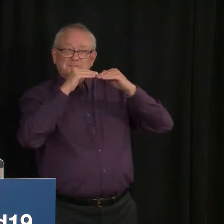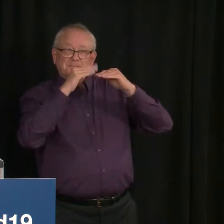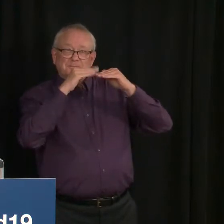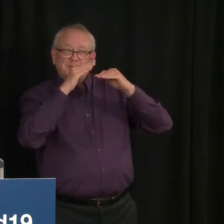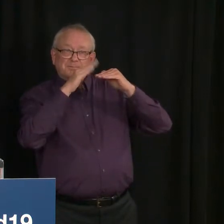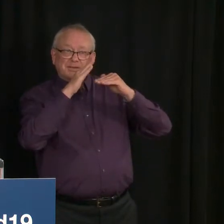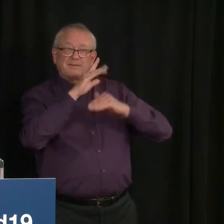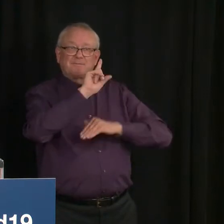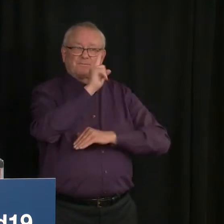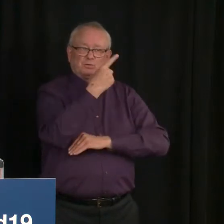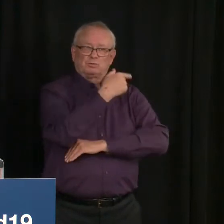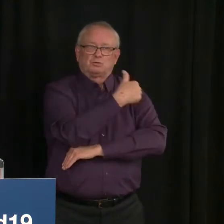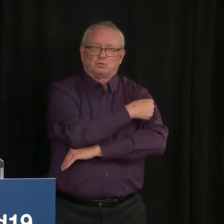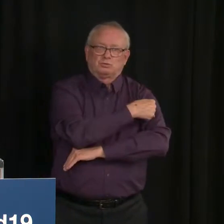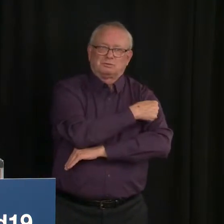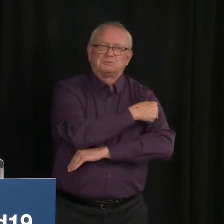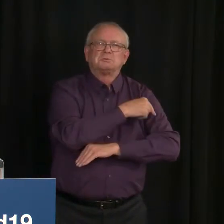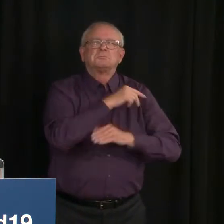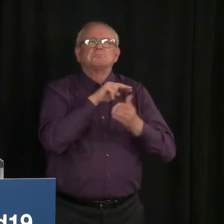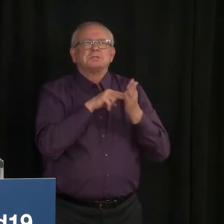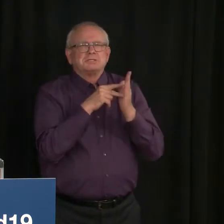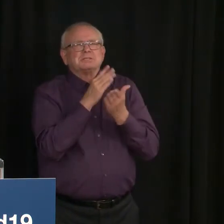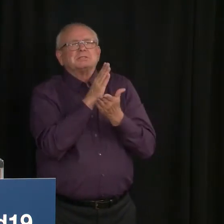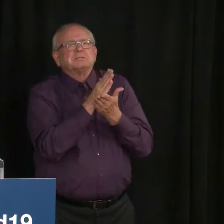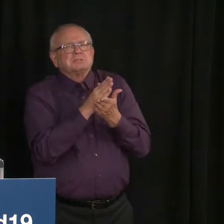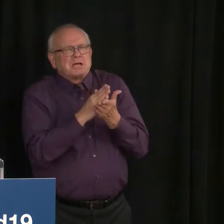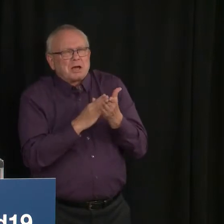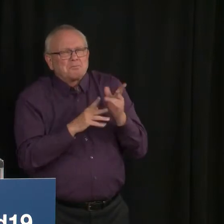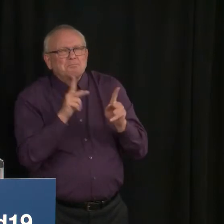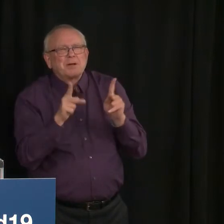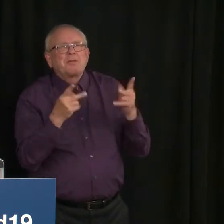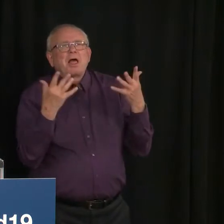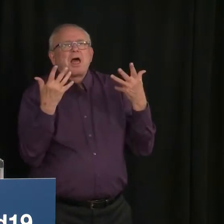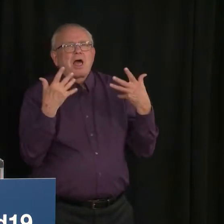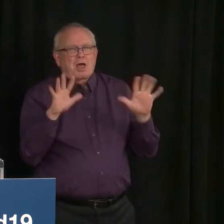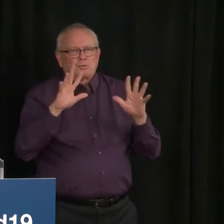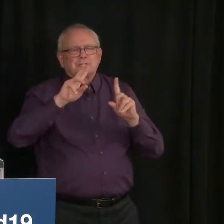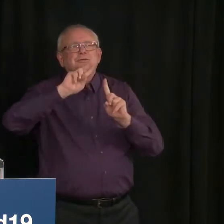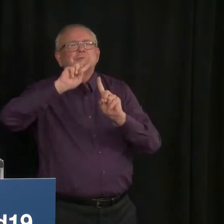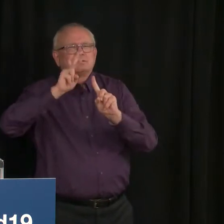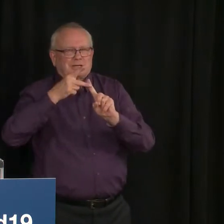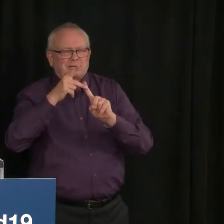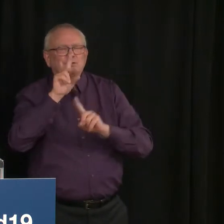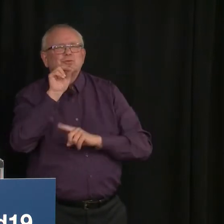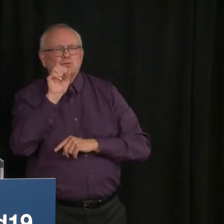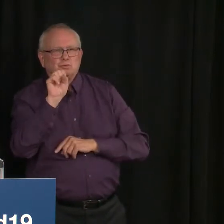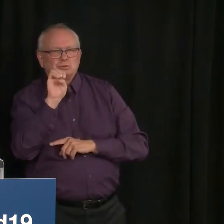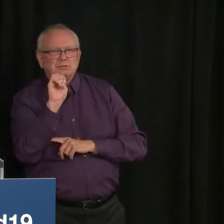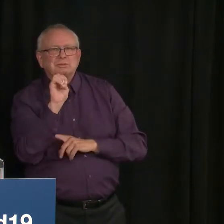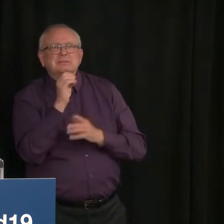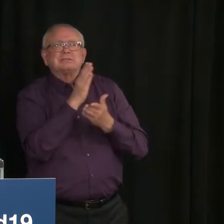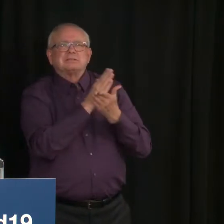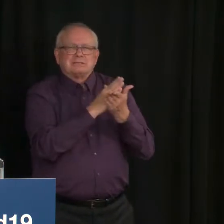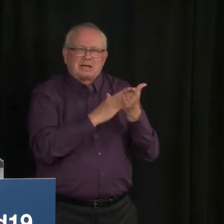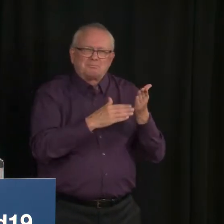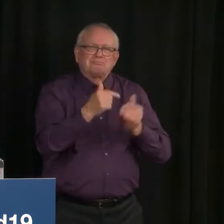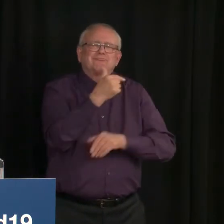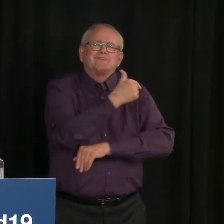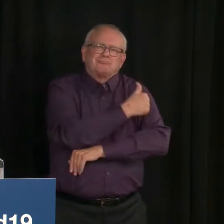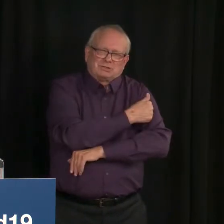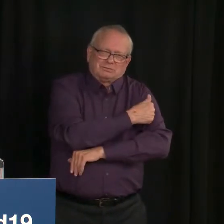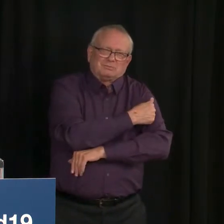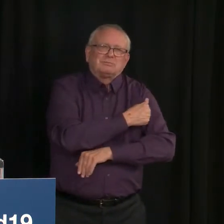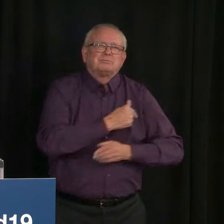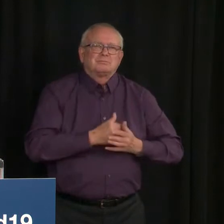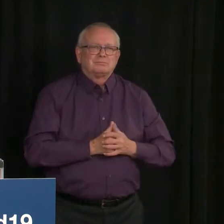the proportion that's increasing over time of those who have their 2nd dose, as well as those who have post-infection